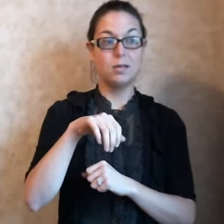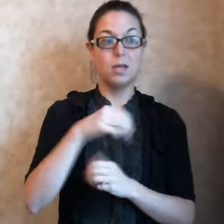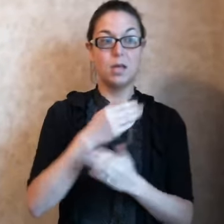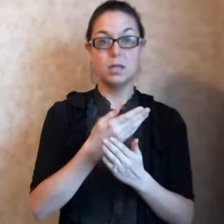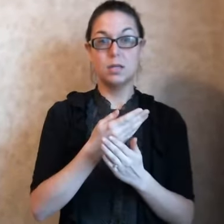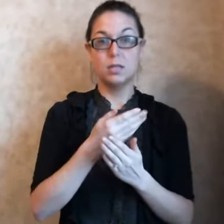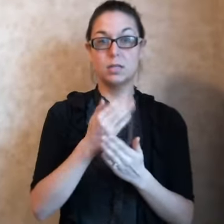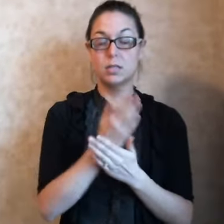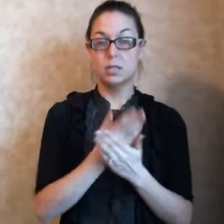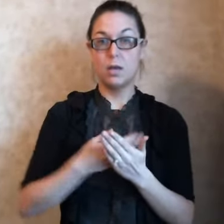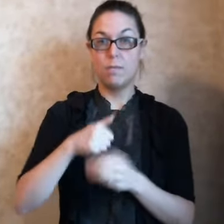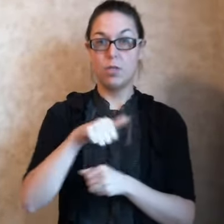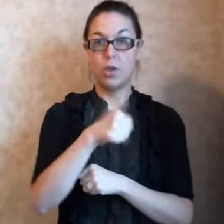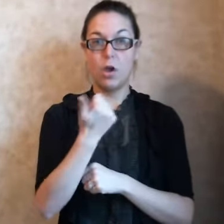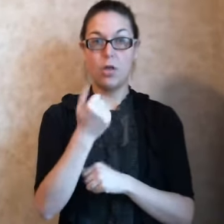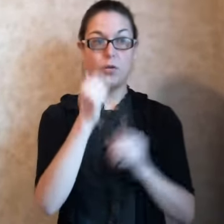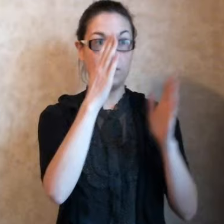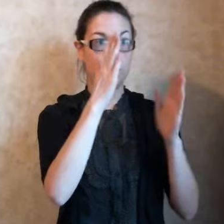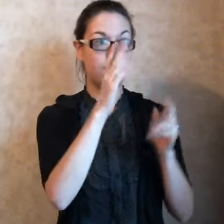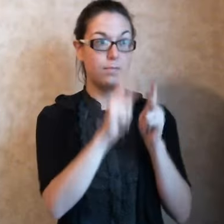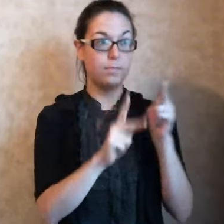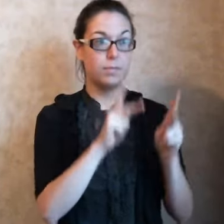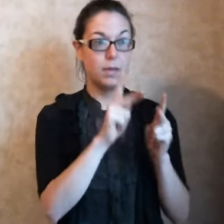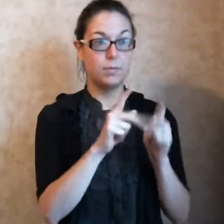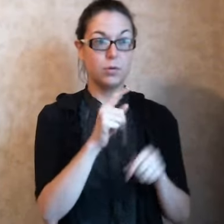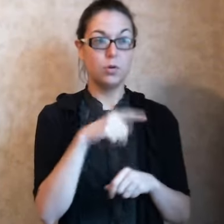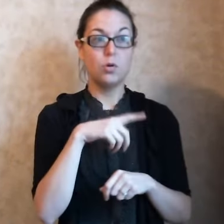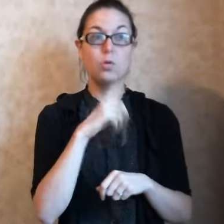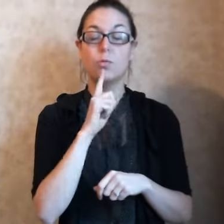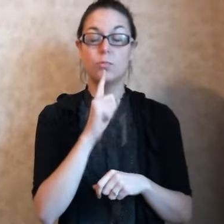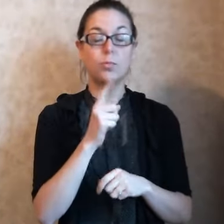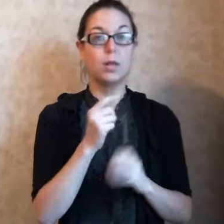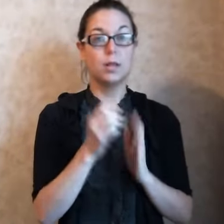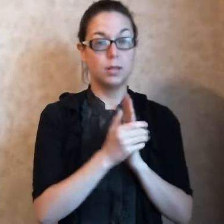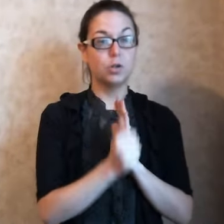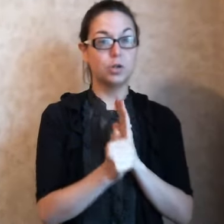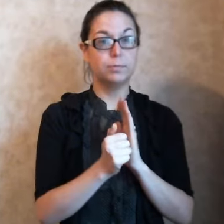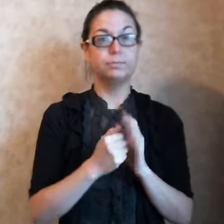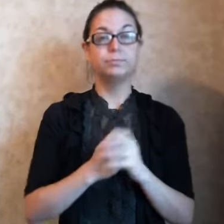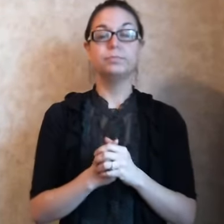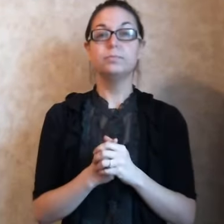little tedious at times because it was hard to follow. Her speech was very